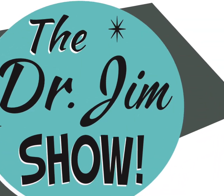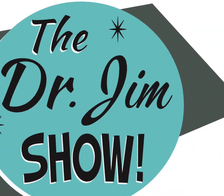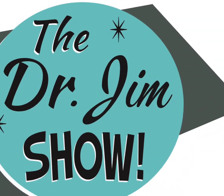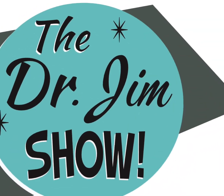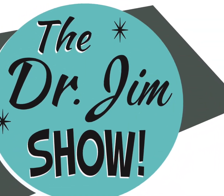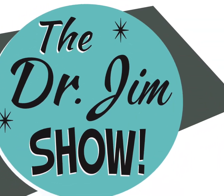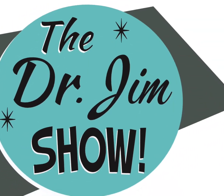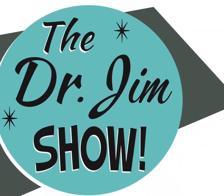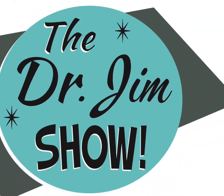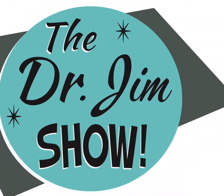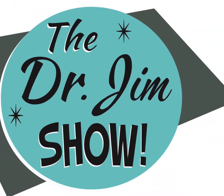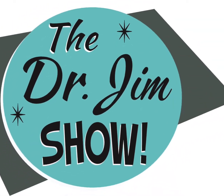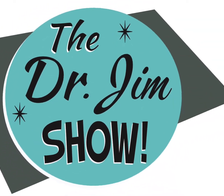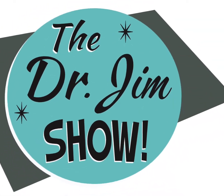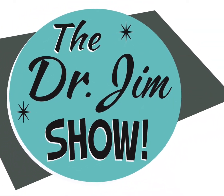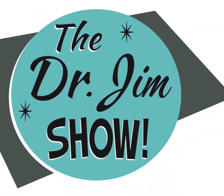It's the Dr. Jim Show.